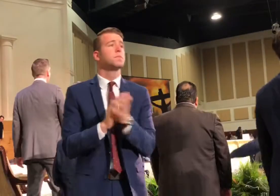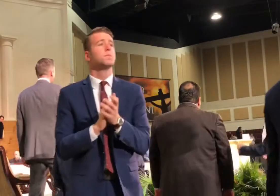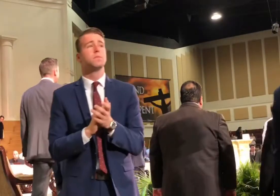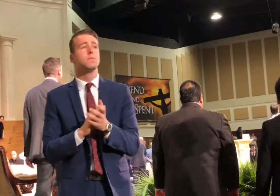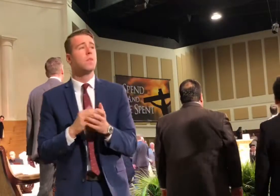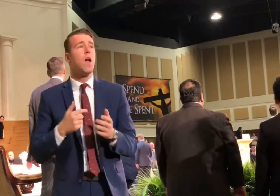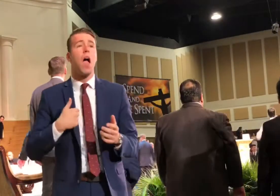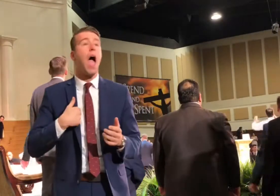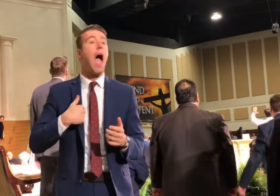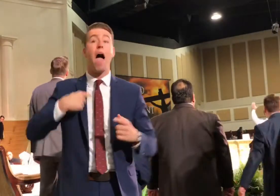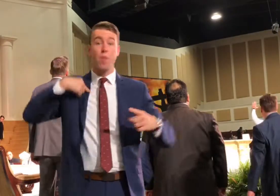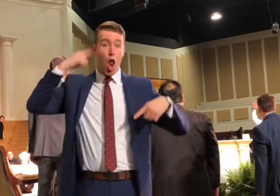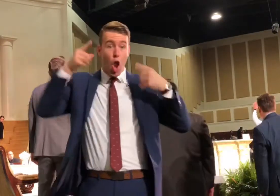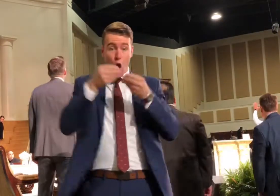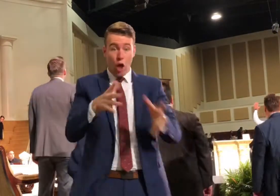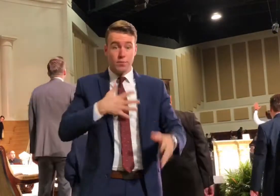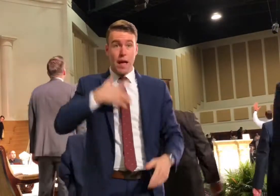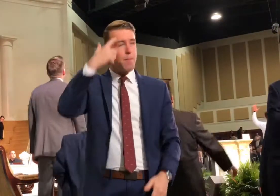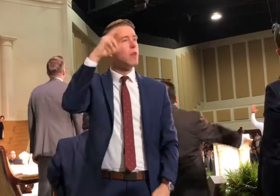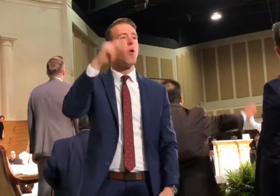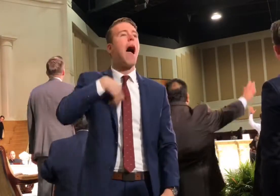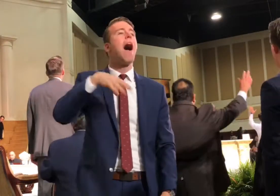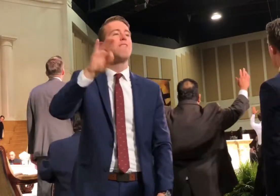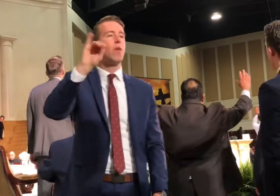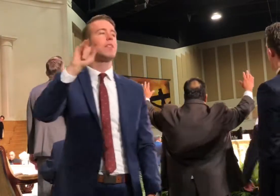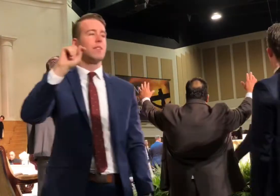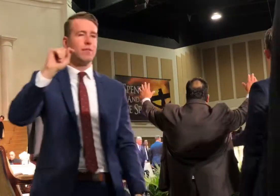I haven't lost my mind. I found it.